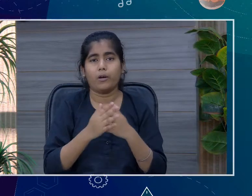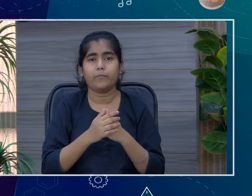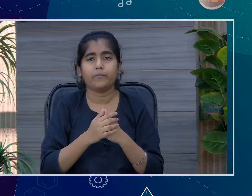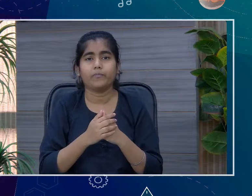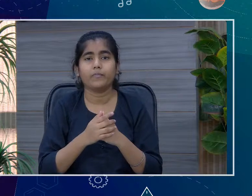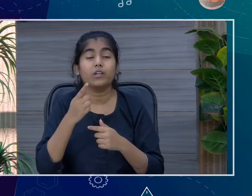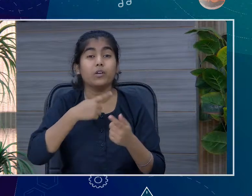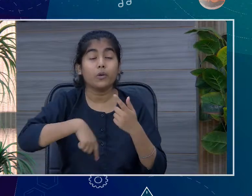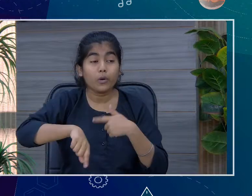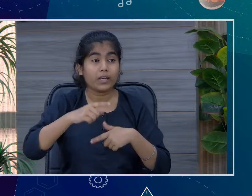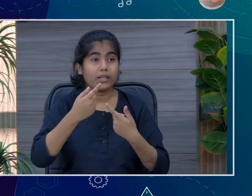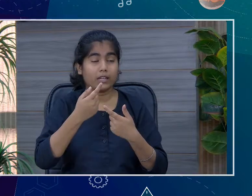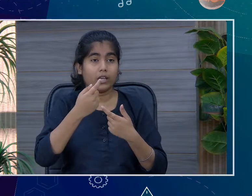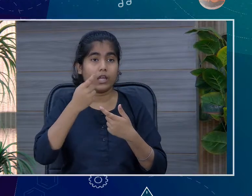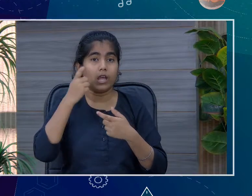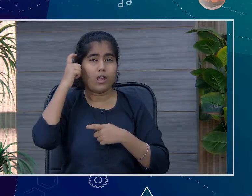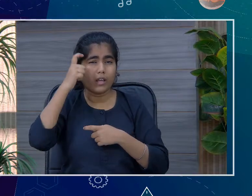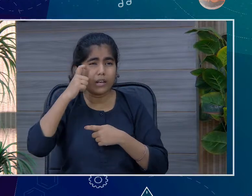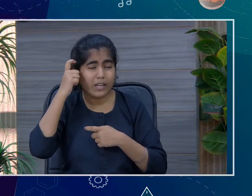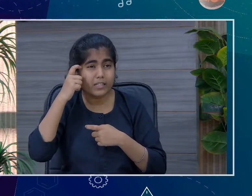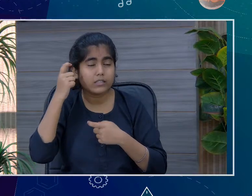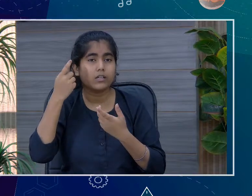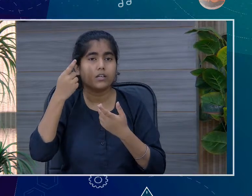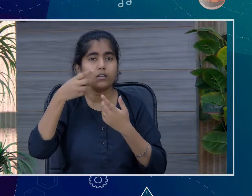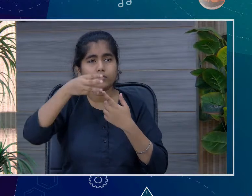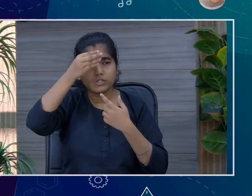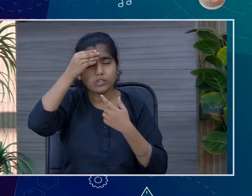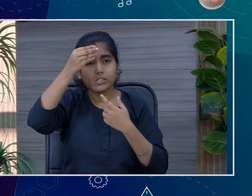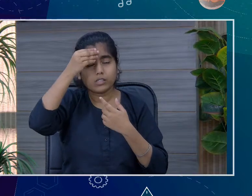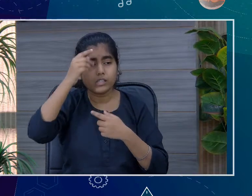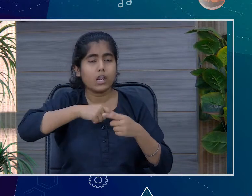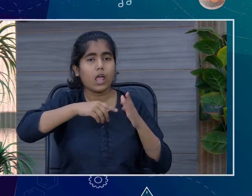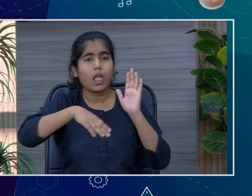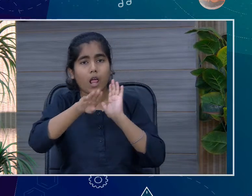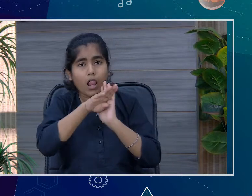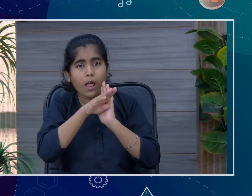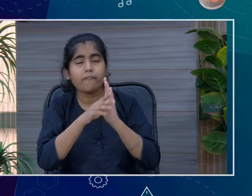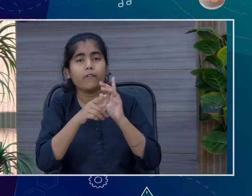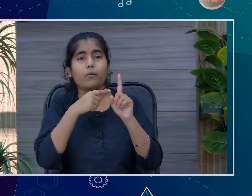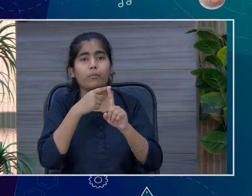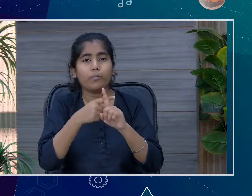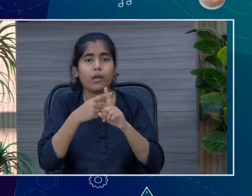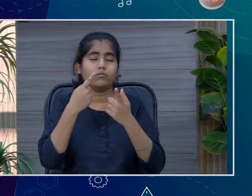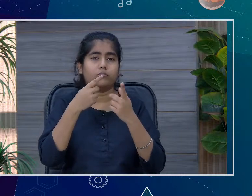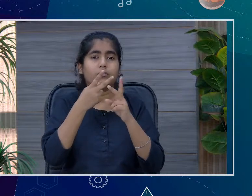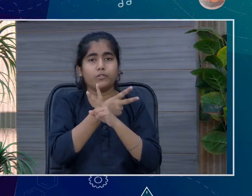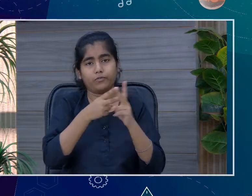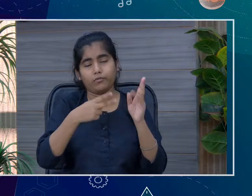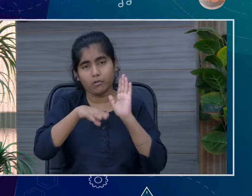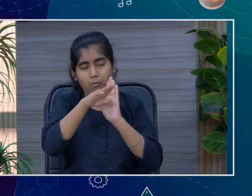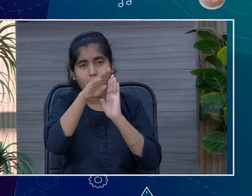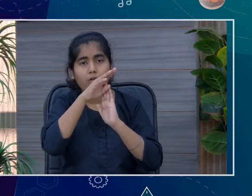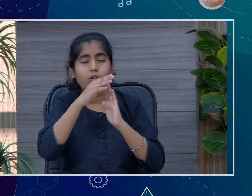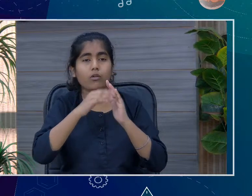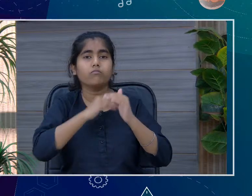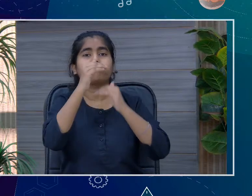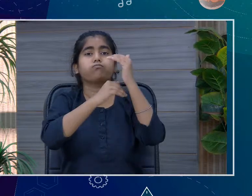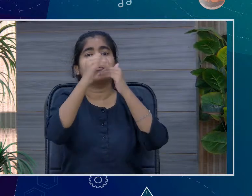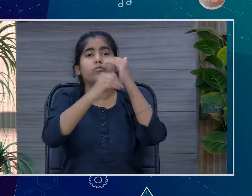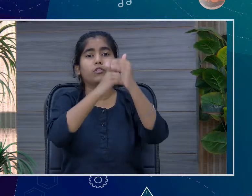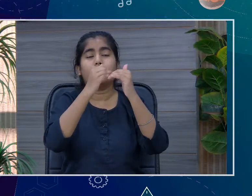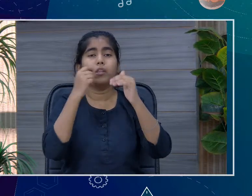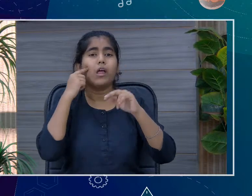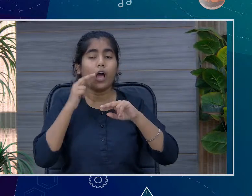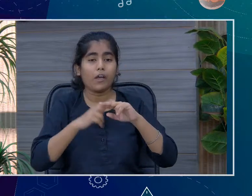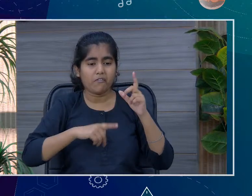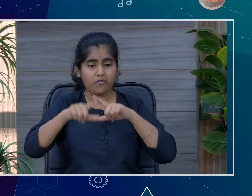their cognitive level, their understanding. It also will push up their educational achievement, because the lack of